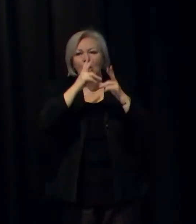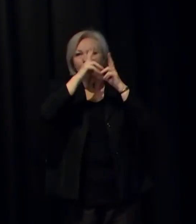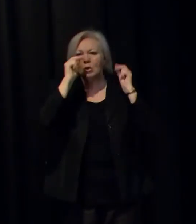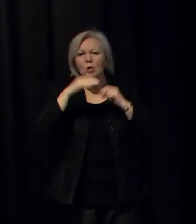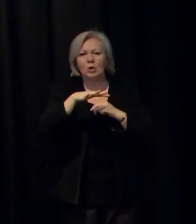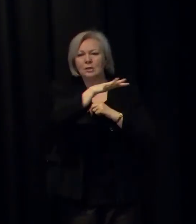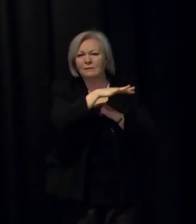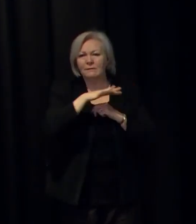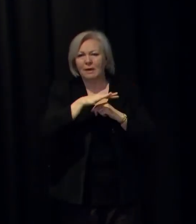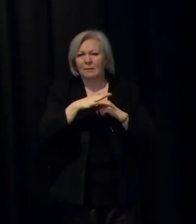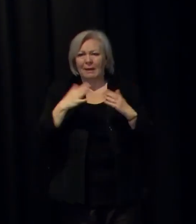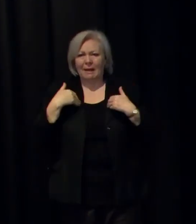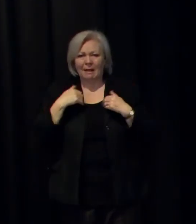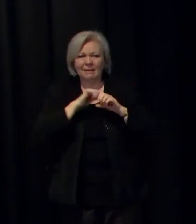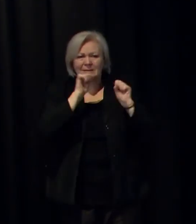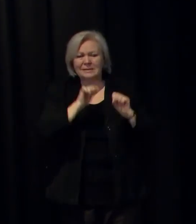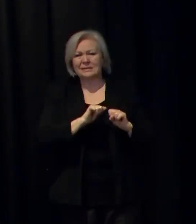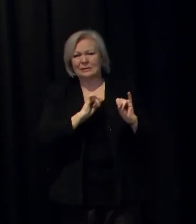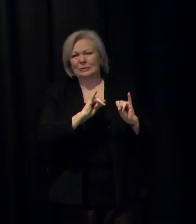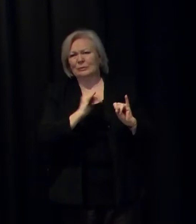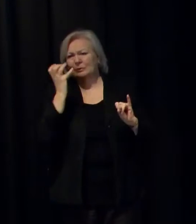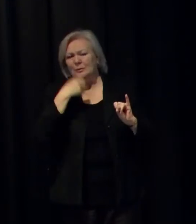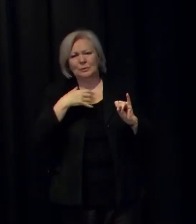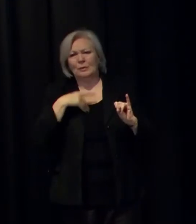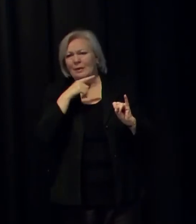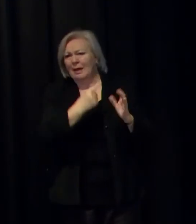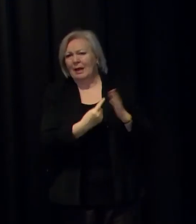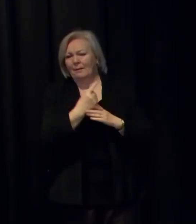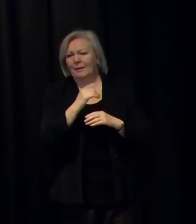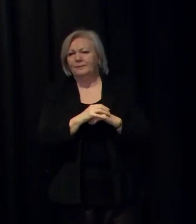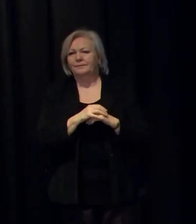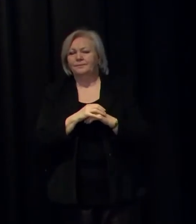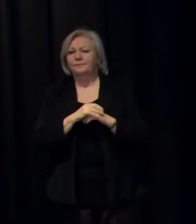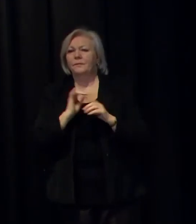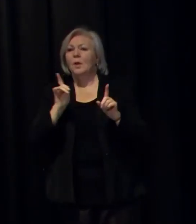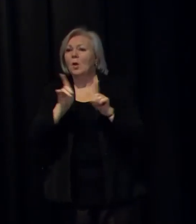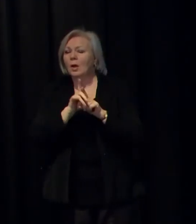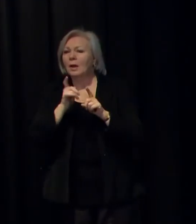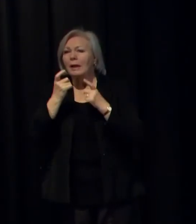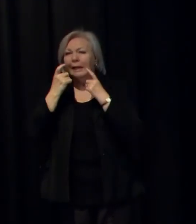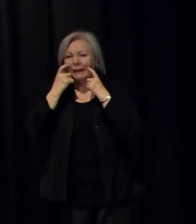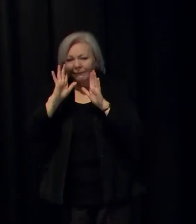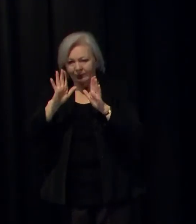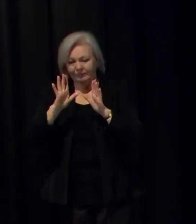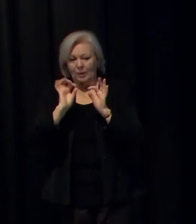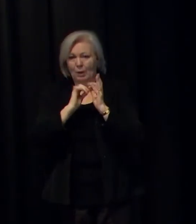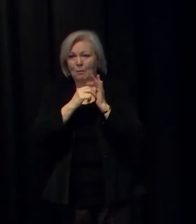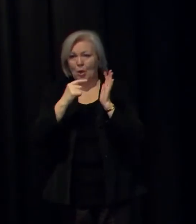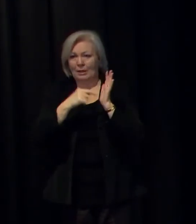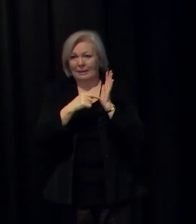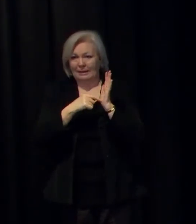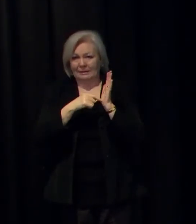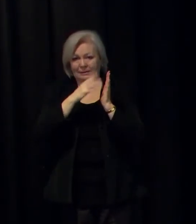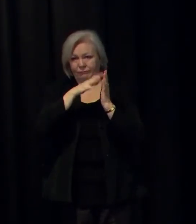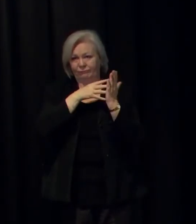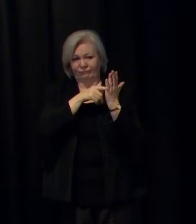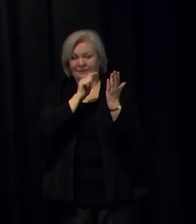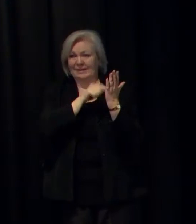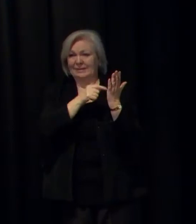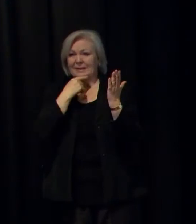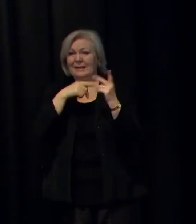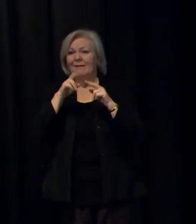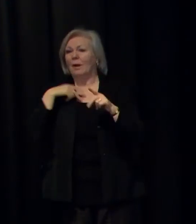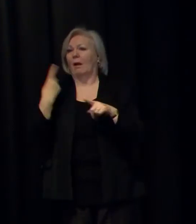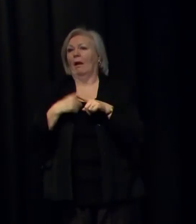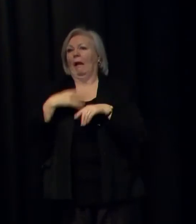our health system. In a cautionary note, the Burnett modelling also makes the point that if we were to rush and try